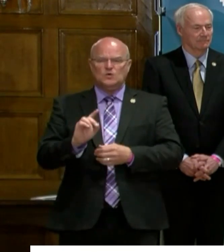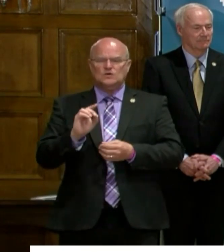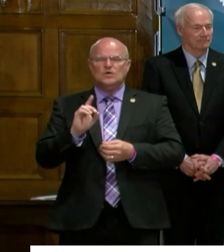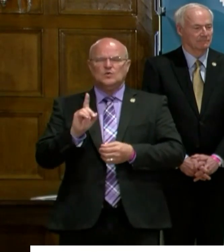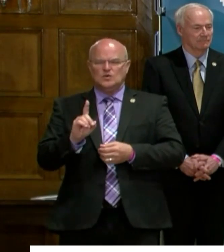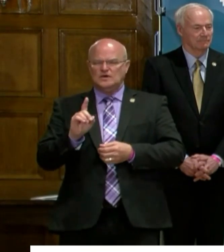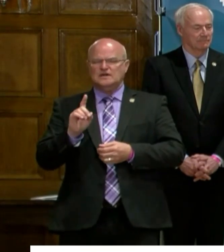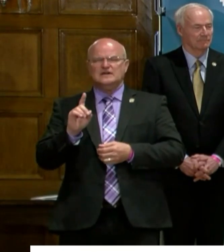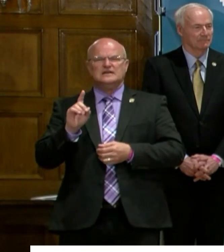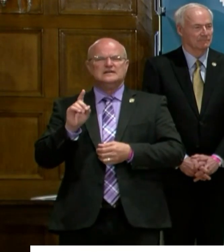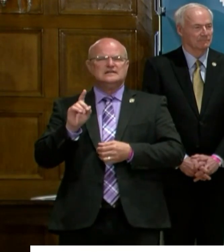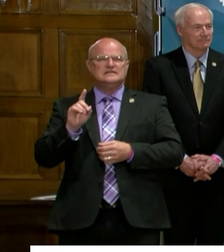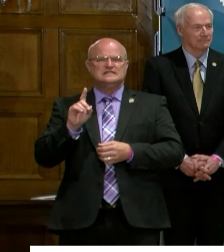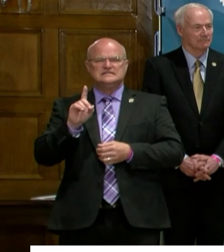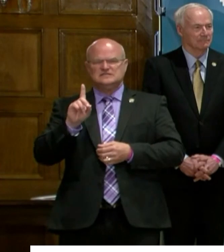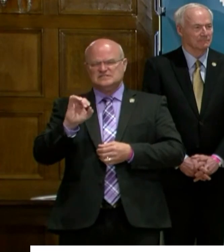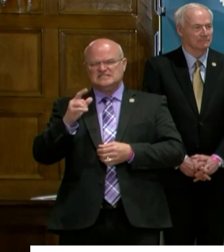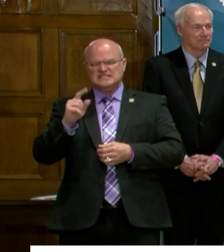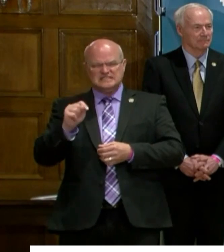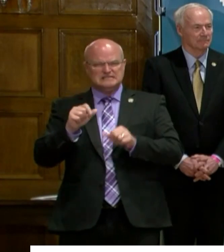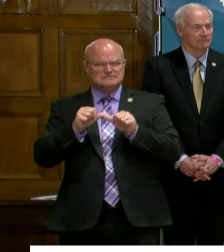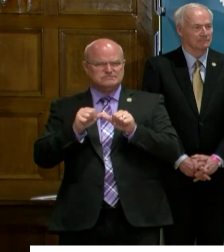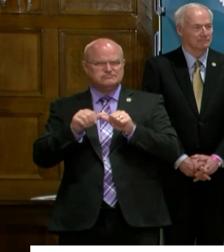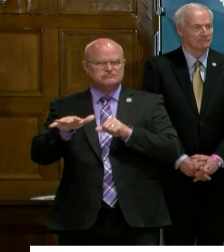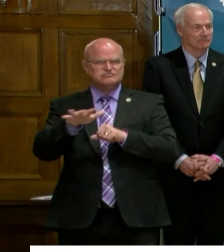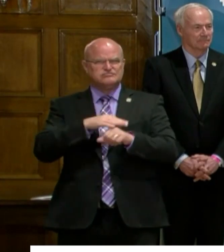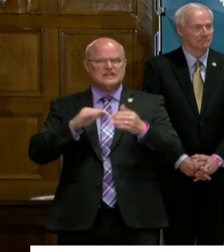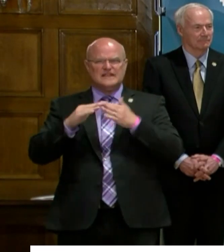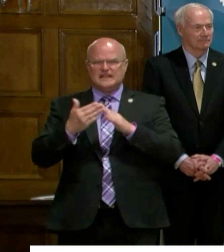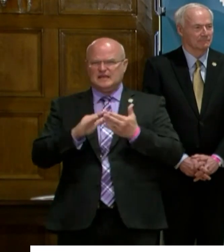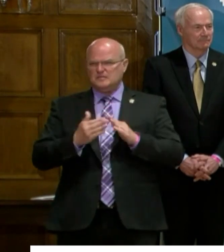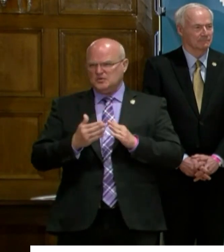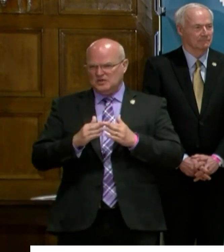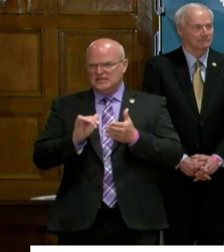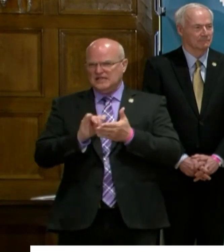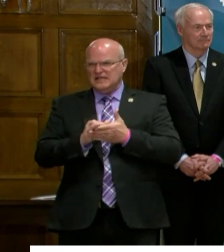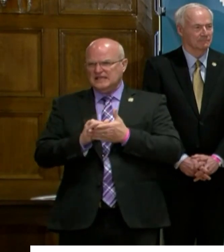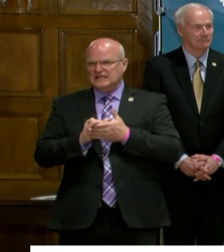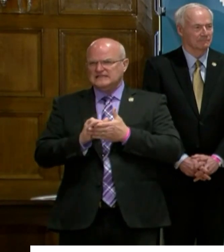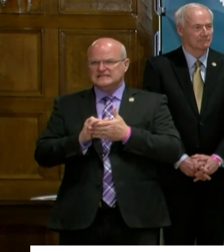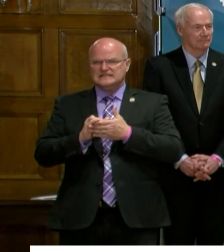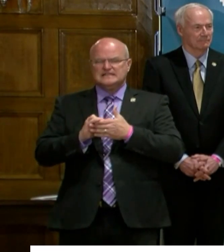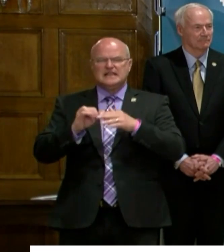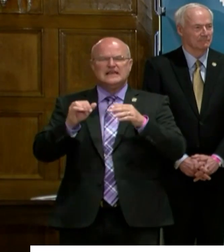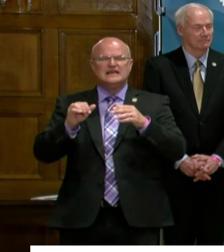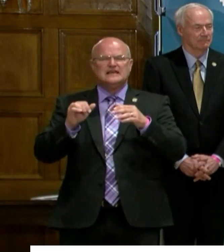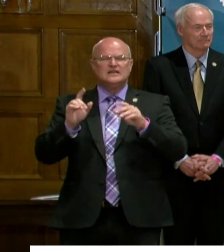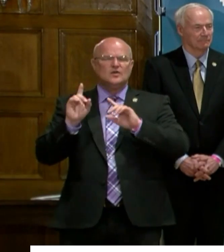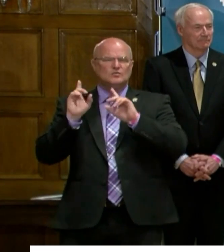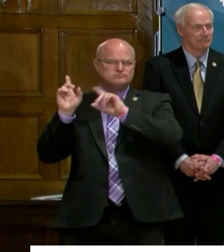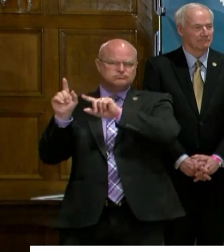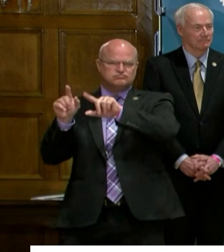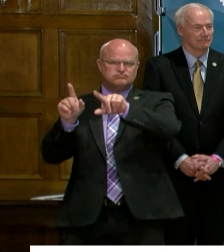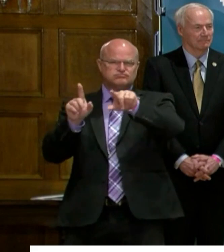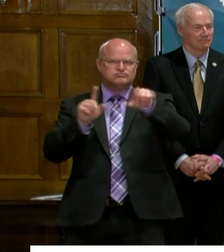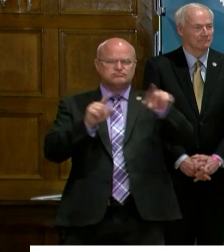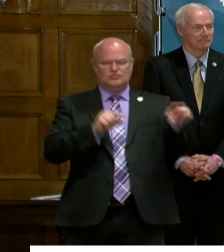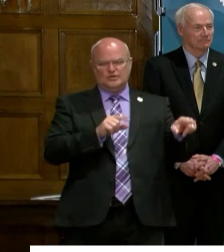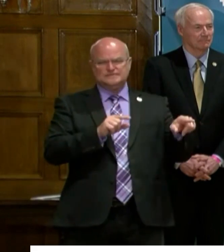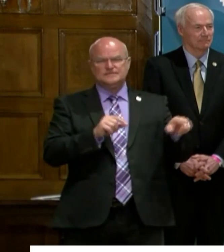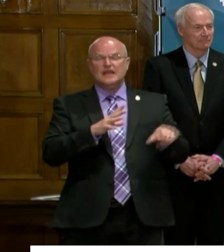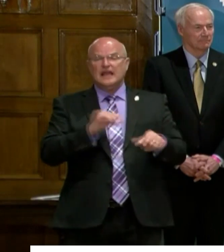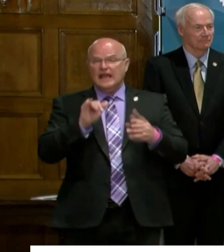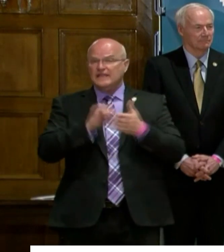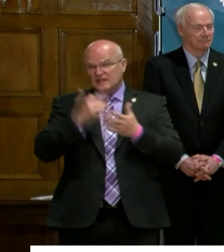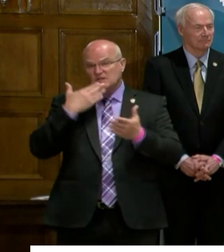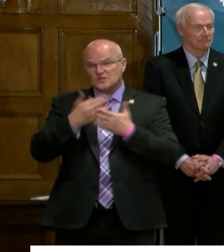single-digit positivity rates fairly consistently in the communities that that we are visiting,